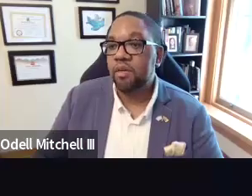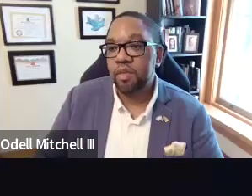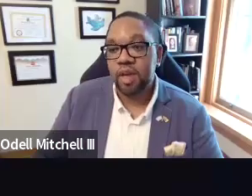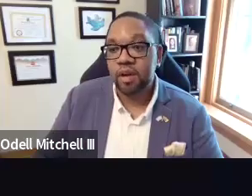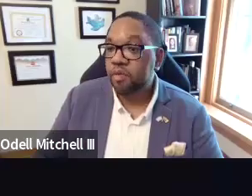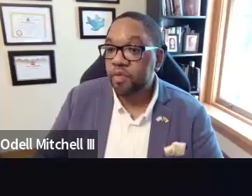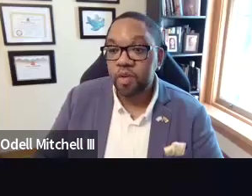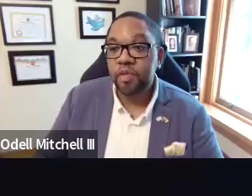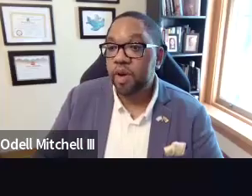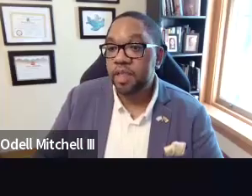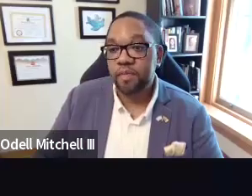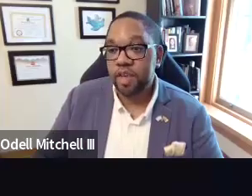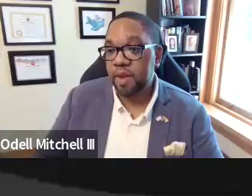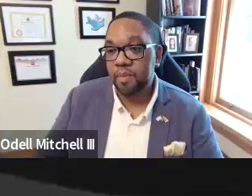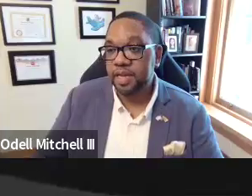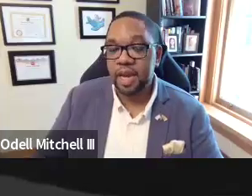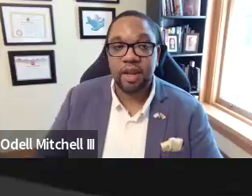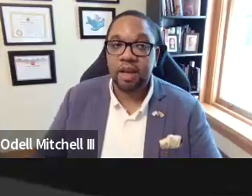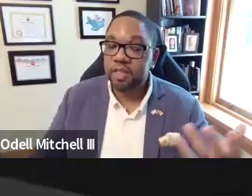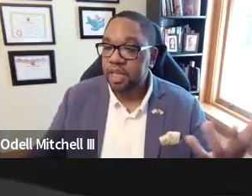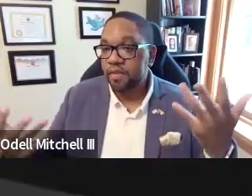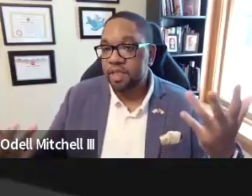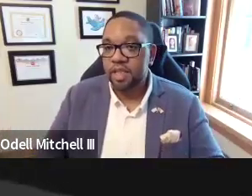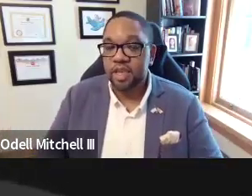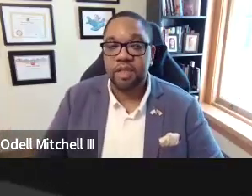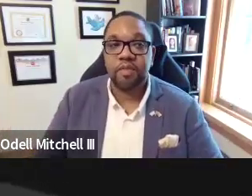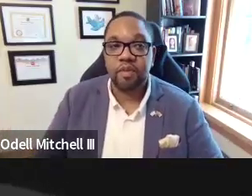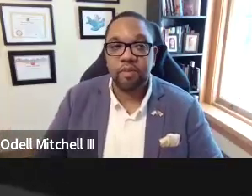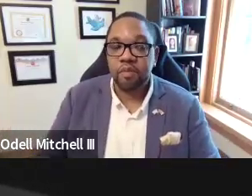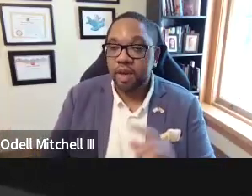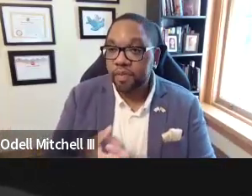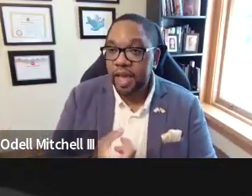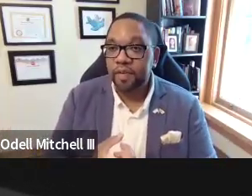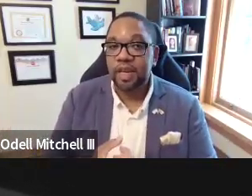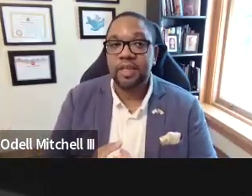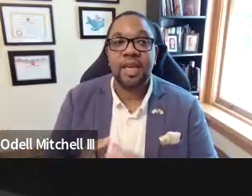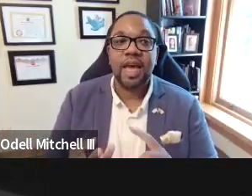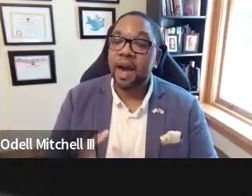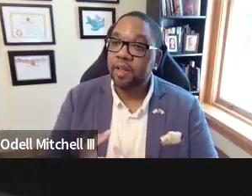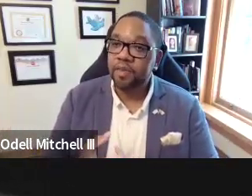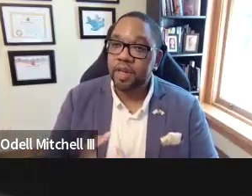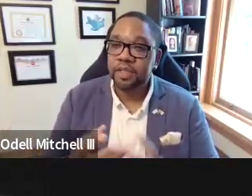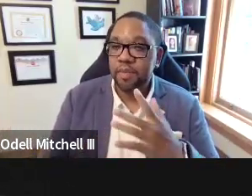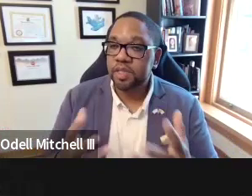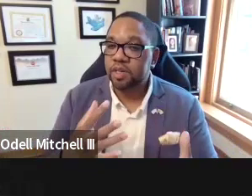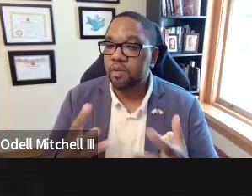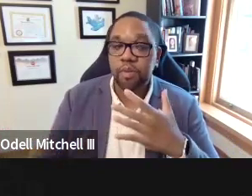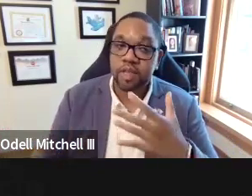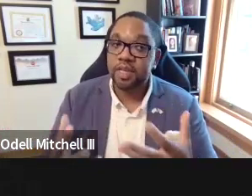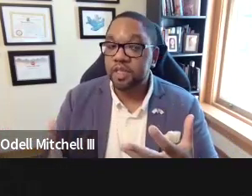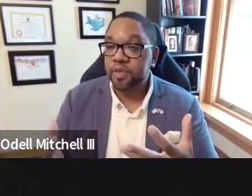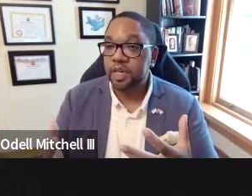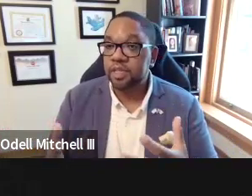So there are a few different ways the fees might break down, and I'll just give us a sense of a few of them. We've got flat fees, hourly fees, commission